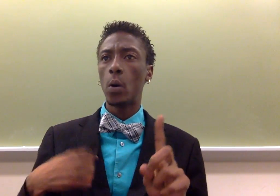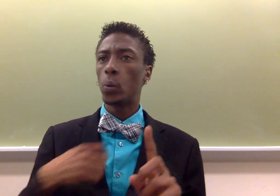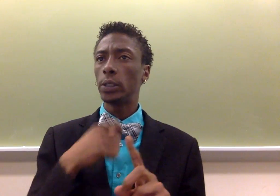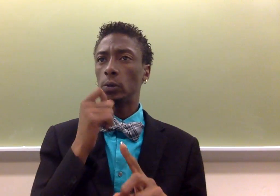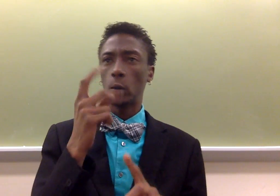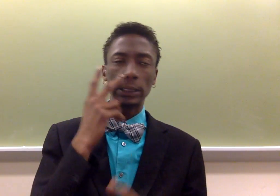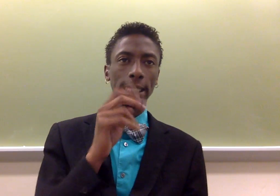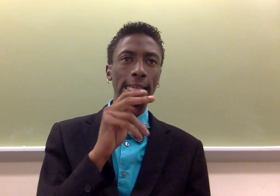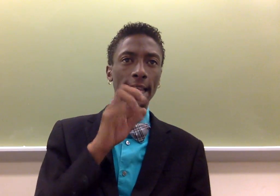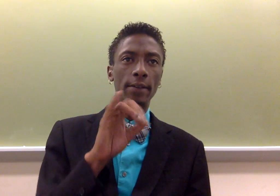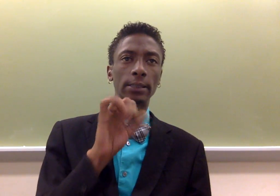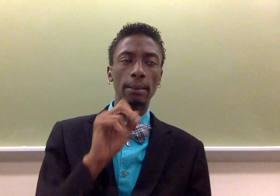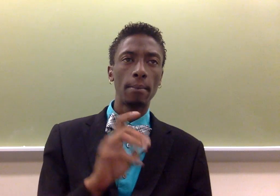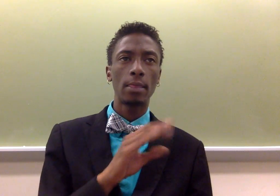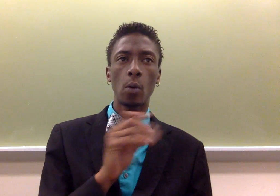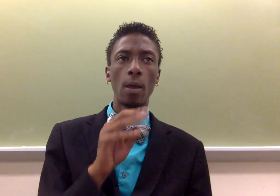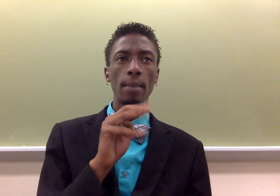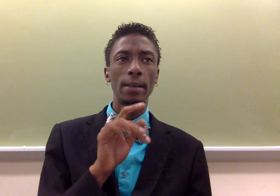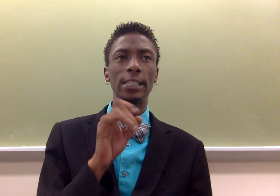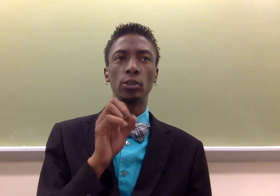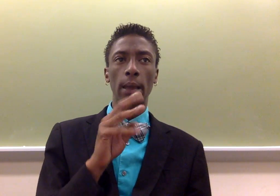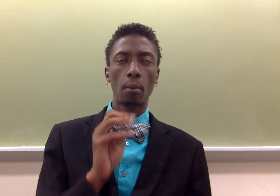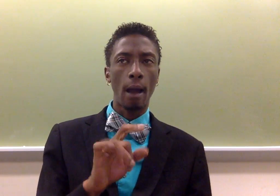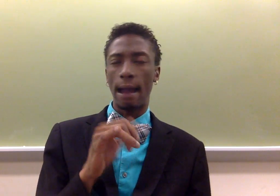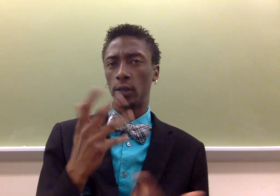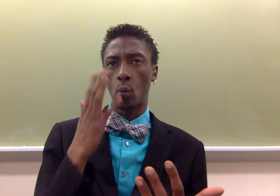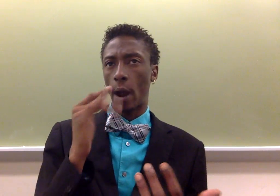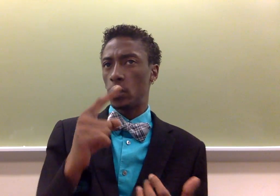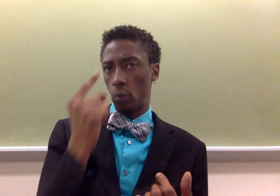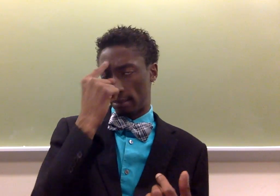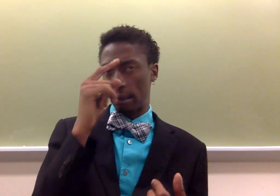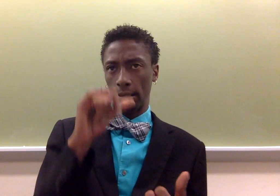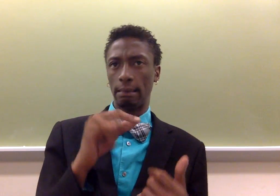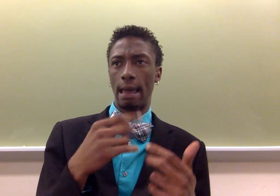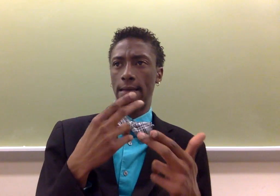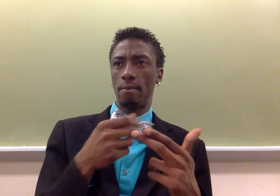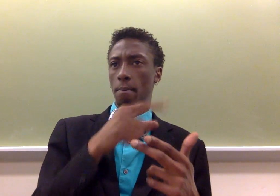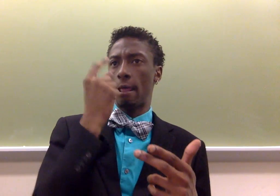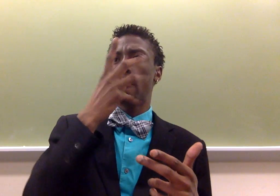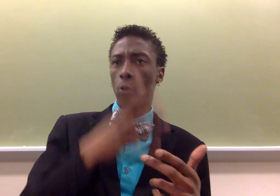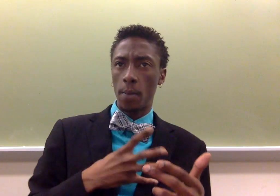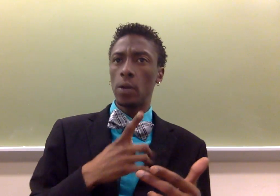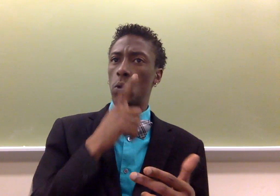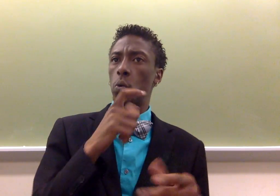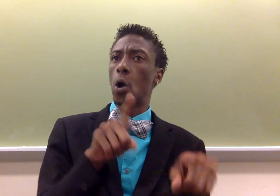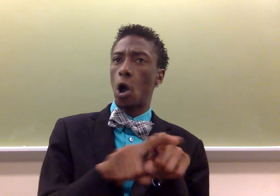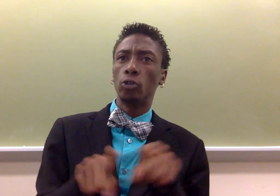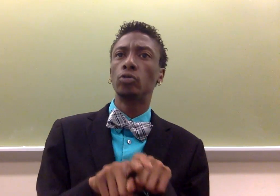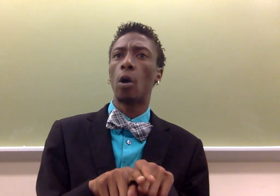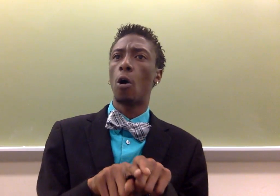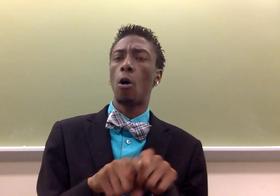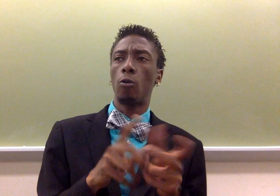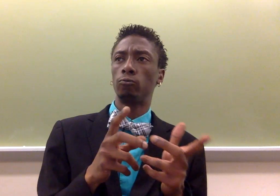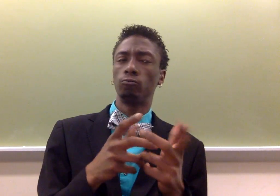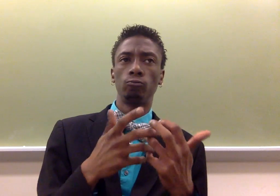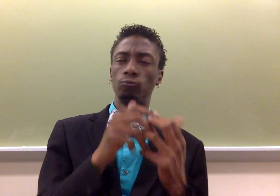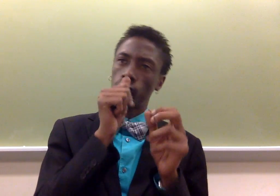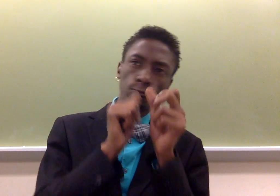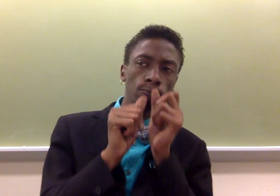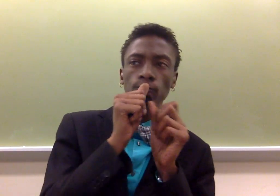the Renisha McBrides. And why do you think that is, that the Black women who are also suffering from the systemic violence are getting kind of pushed under the rug, not getting